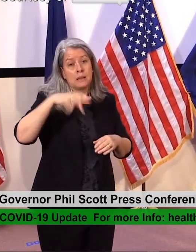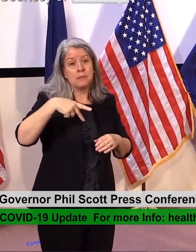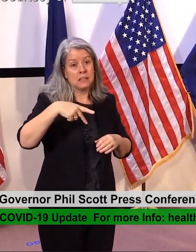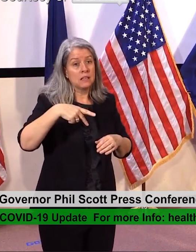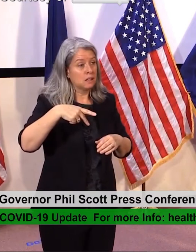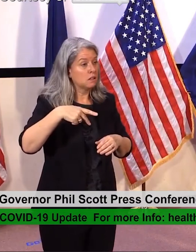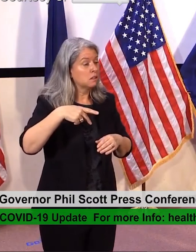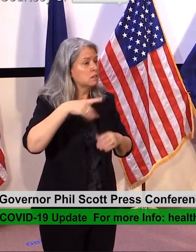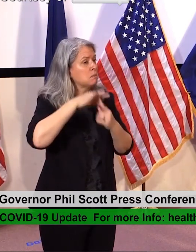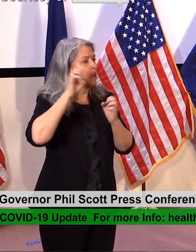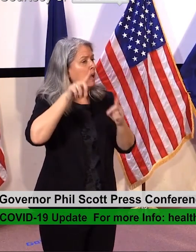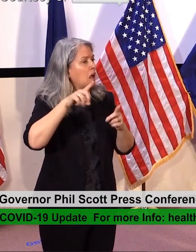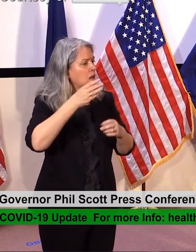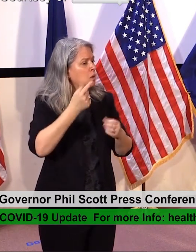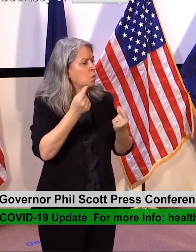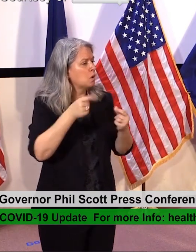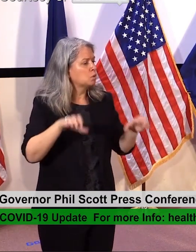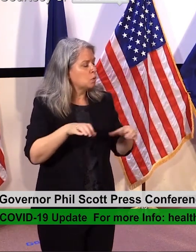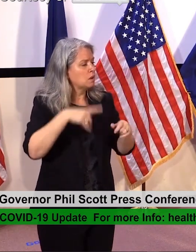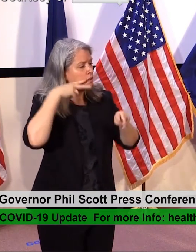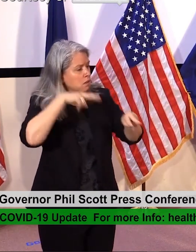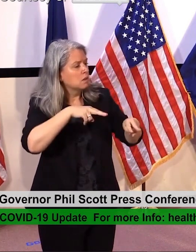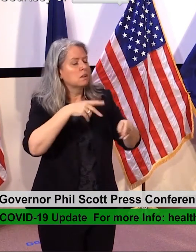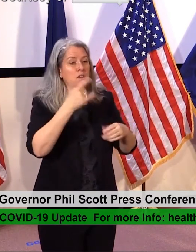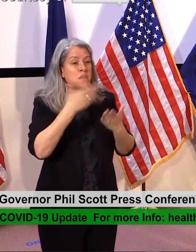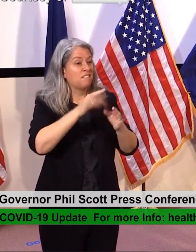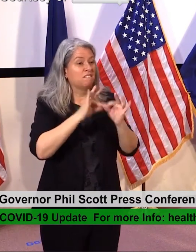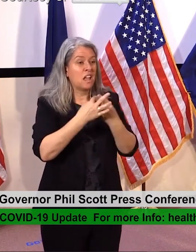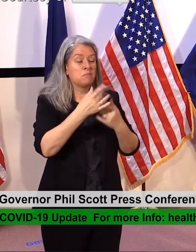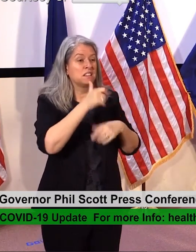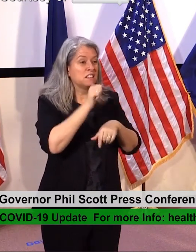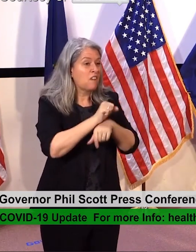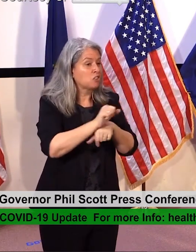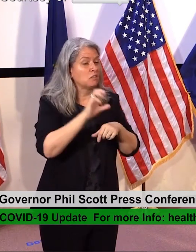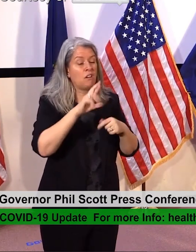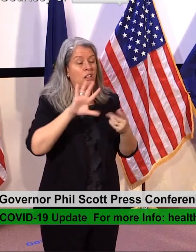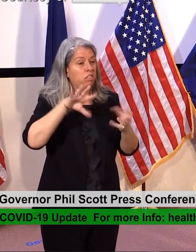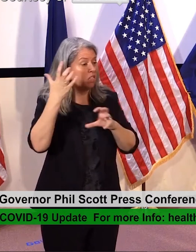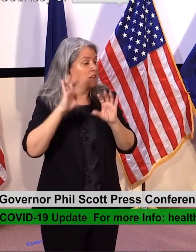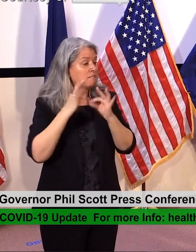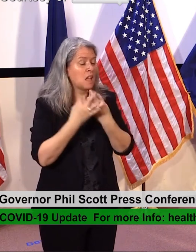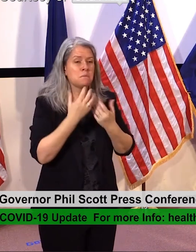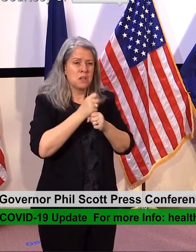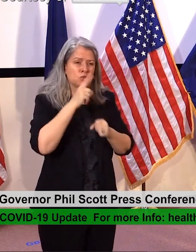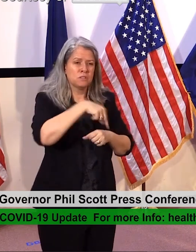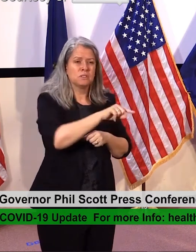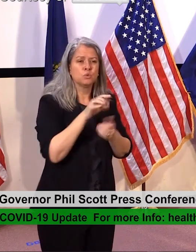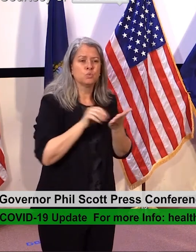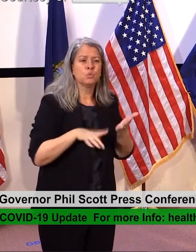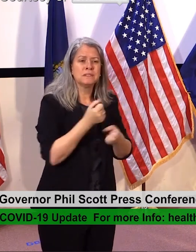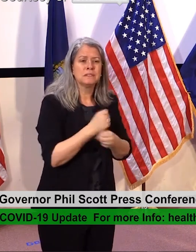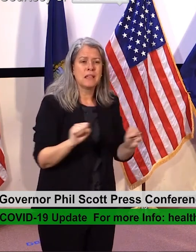to monitor the kids who might come from a dysfunctional family or come from a troubled family to make sure those individuals are